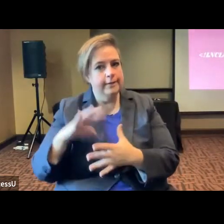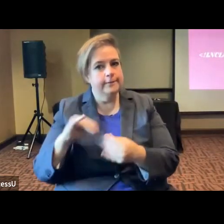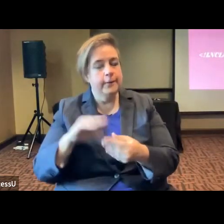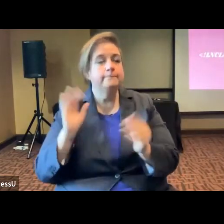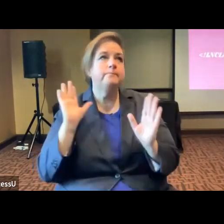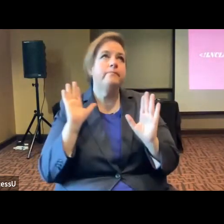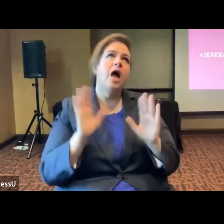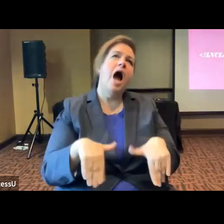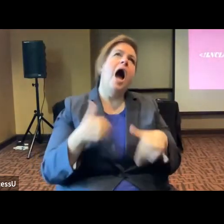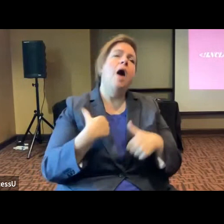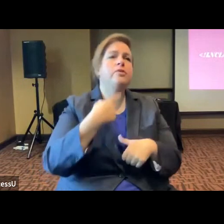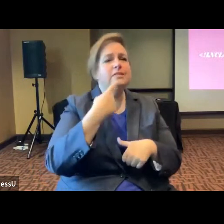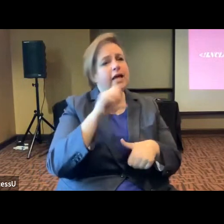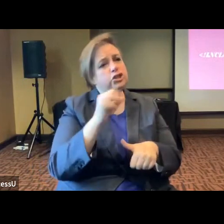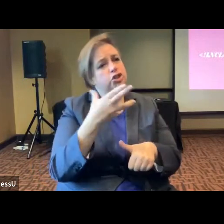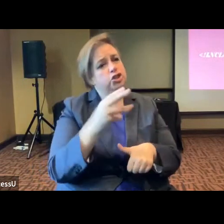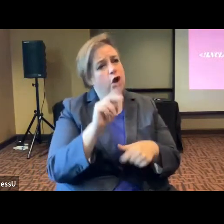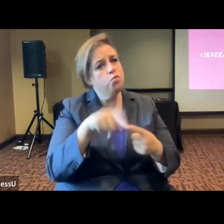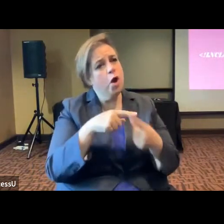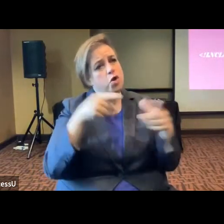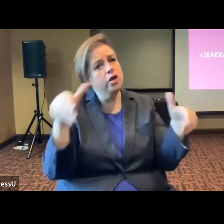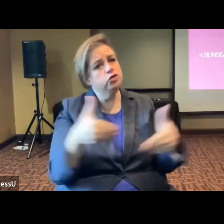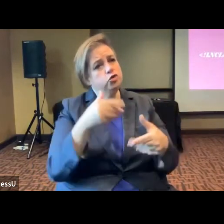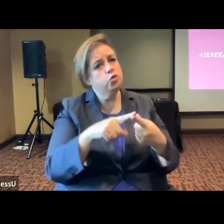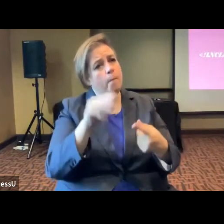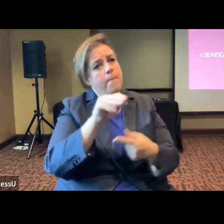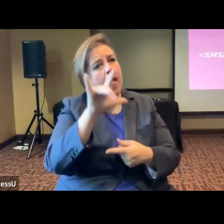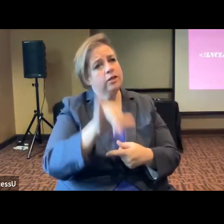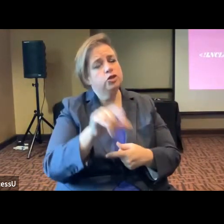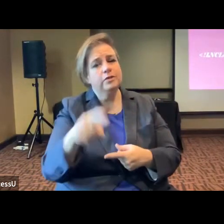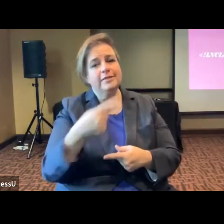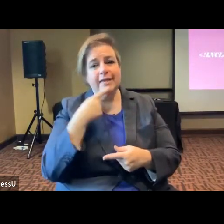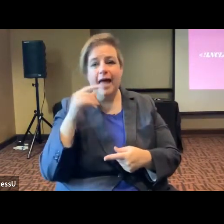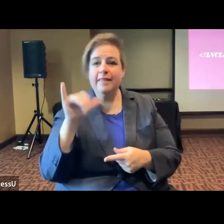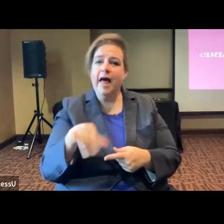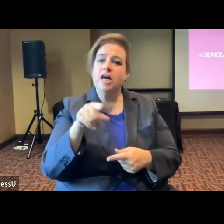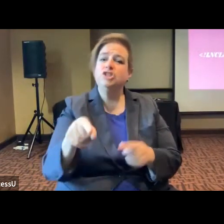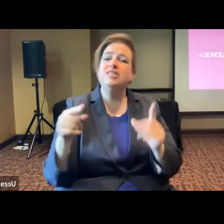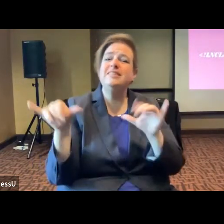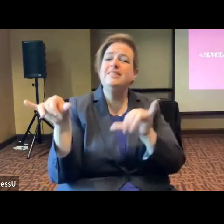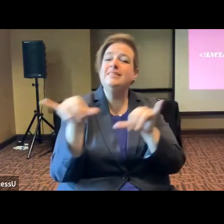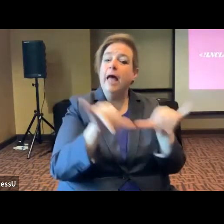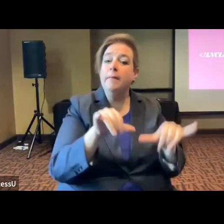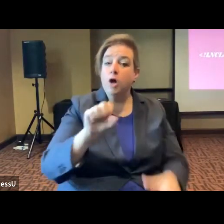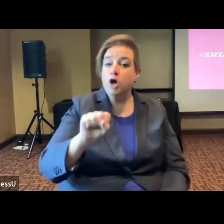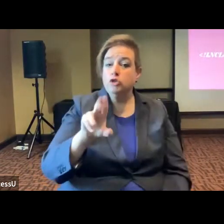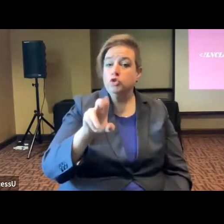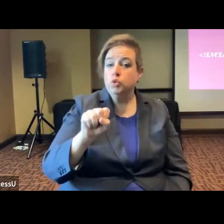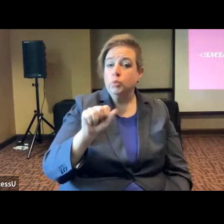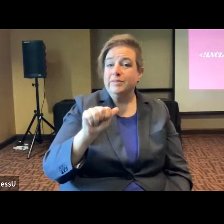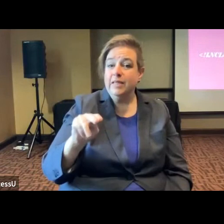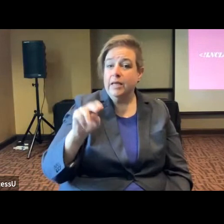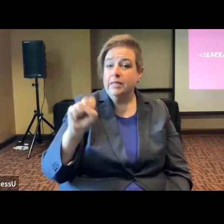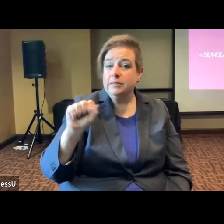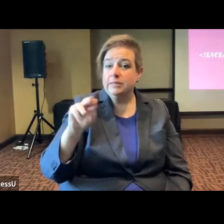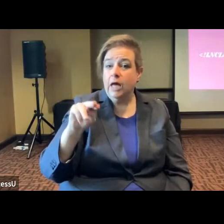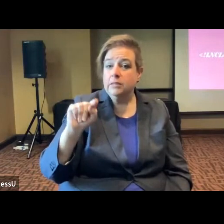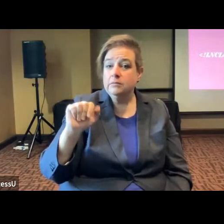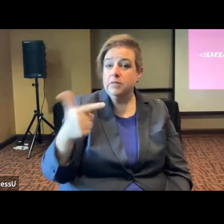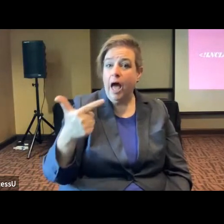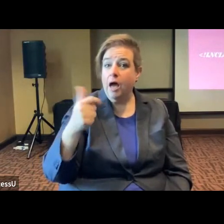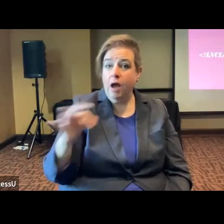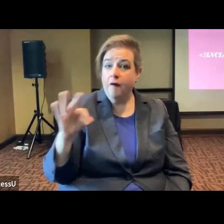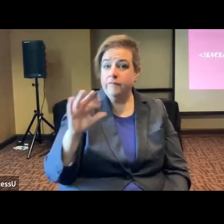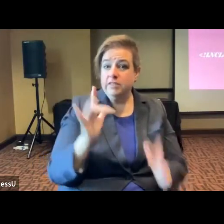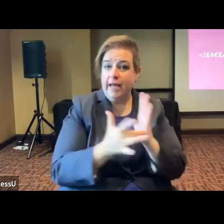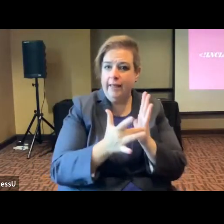I would say, Sharon, when you're introducing Molly, you should say she's the Susan Sontag of technology. And he said, the problem is nobody knows